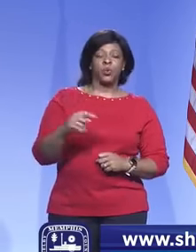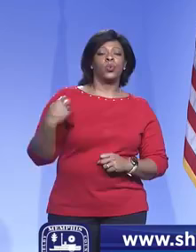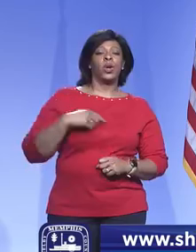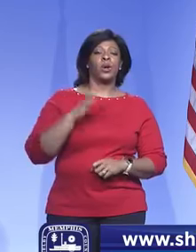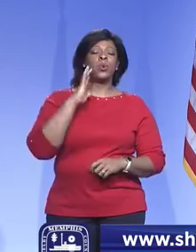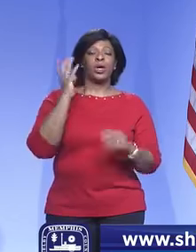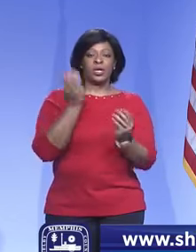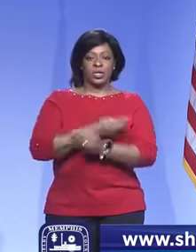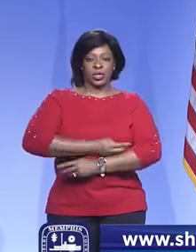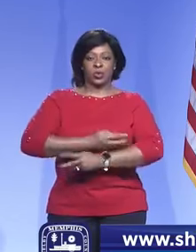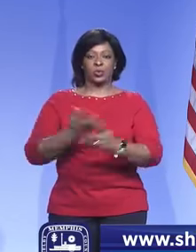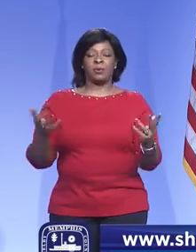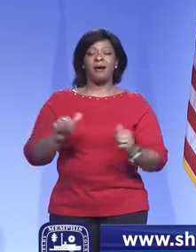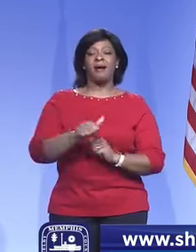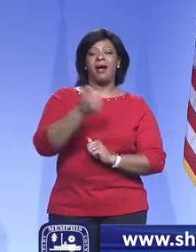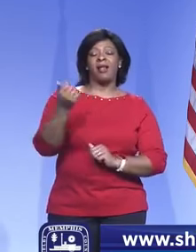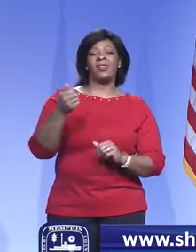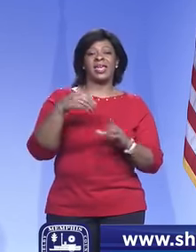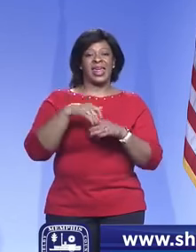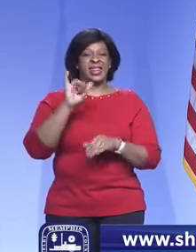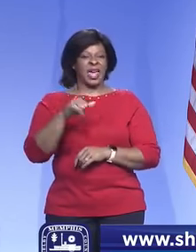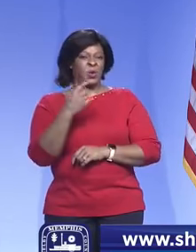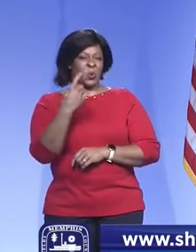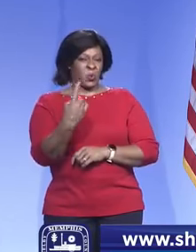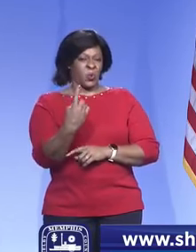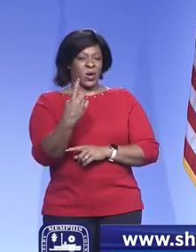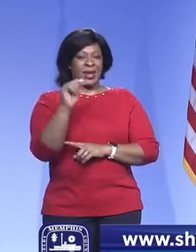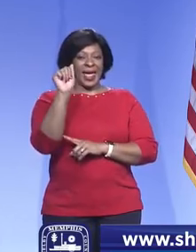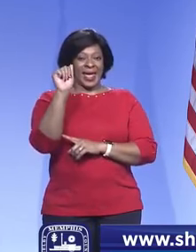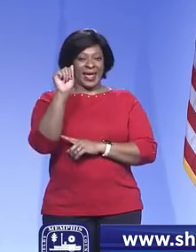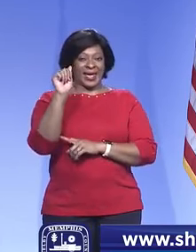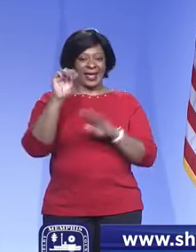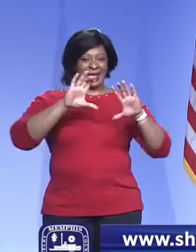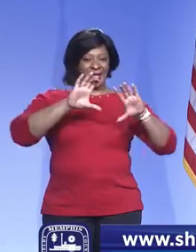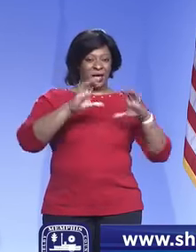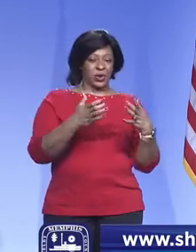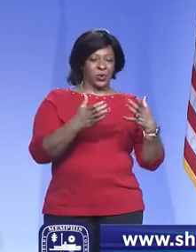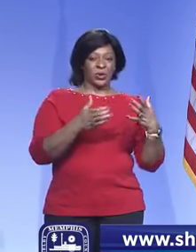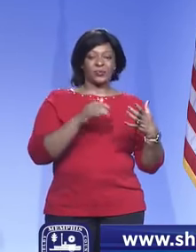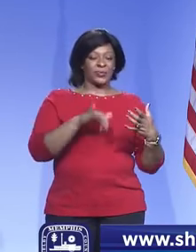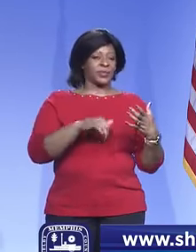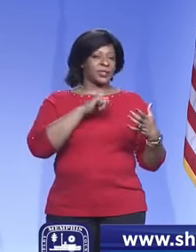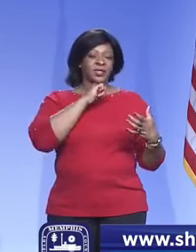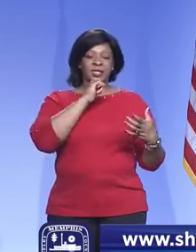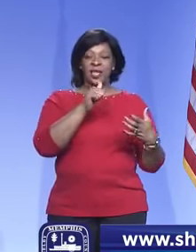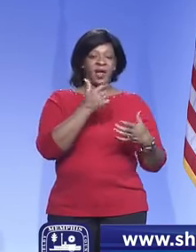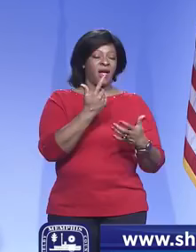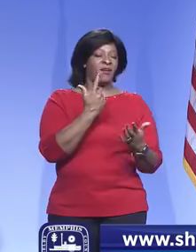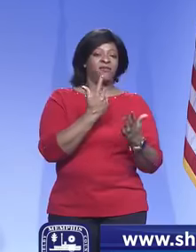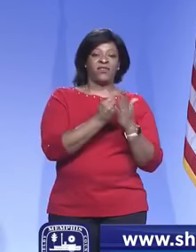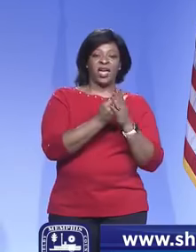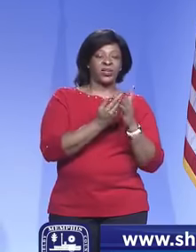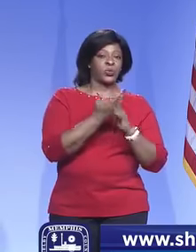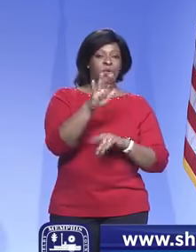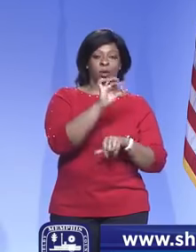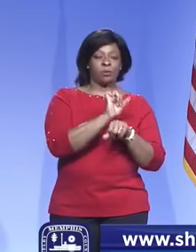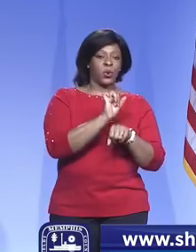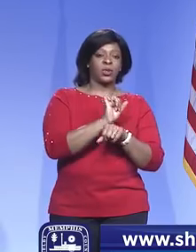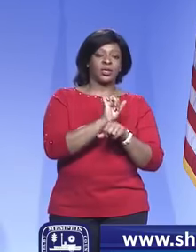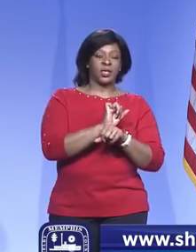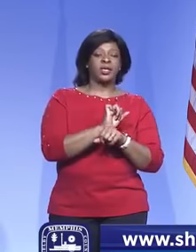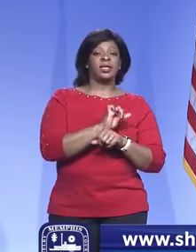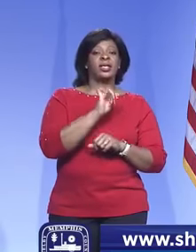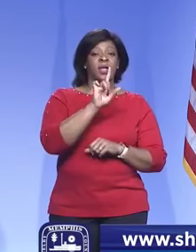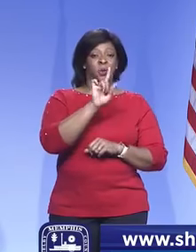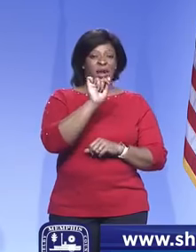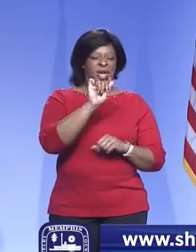will distribute it to others within that 1A category that would not be vaccinated through their employer. That could